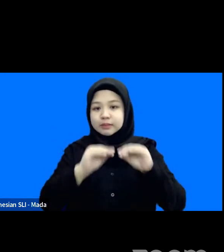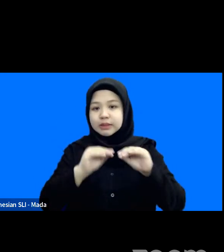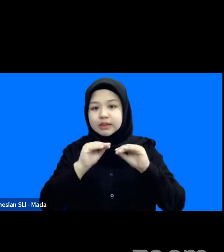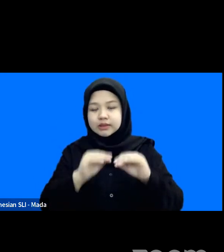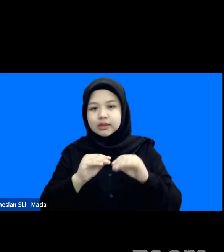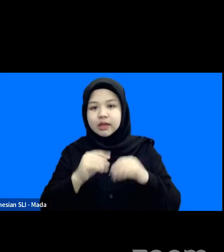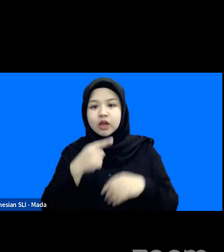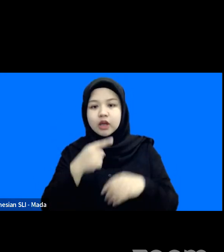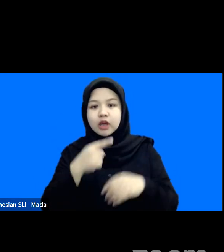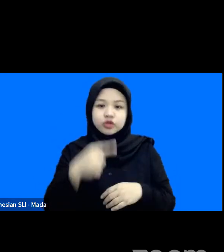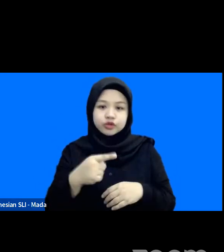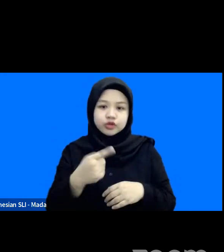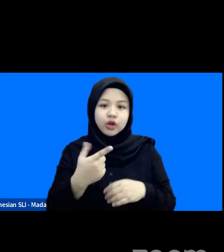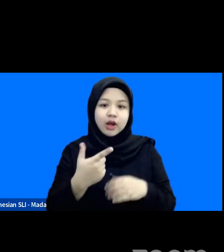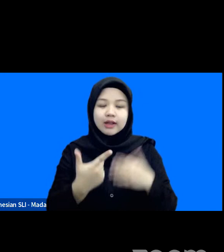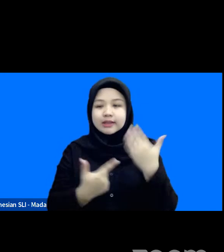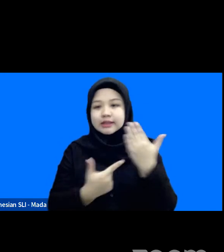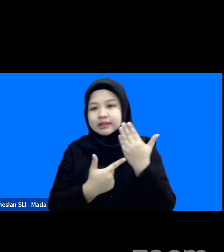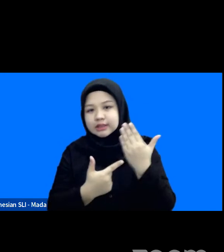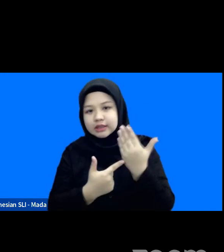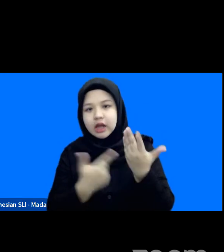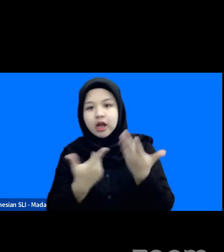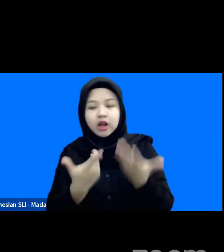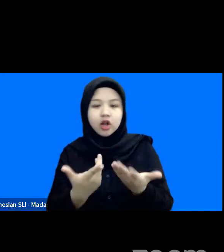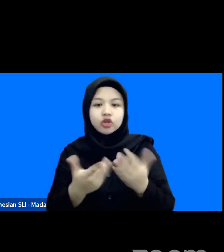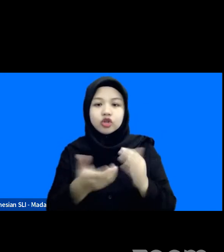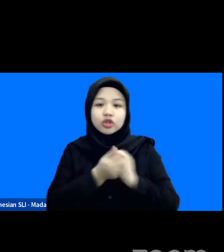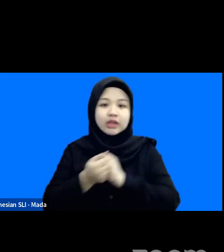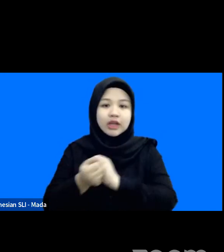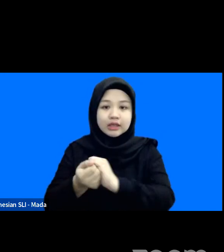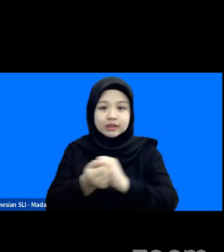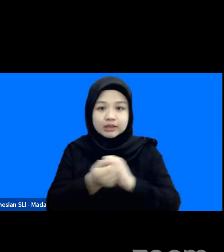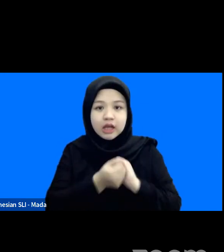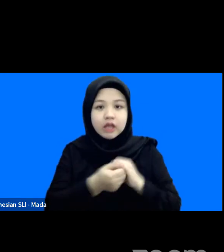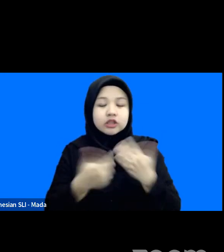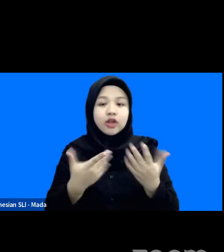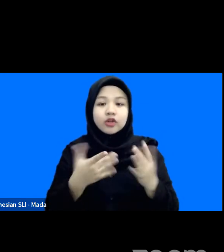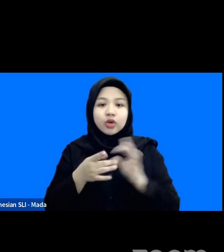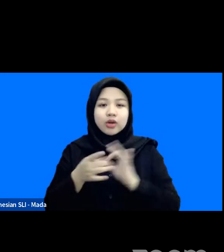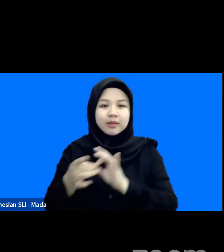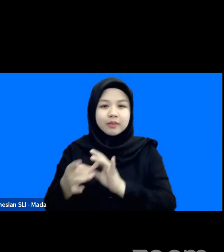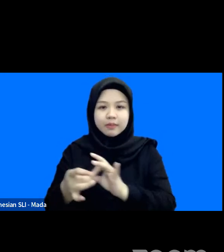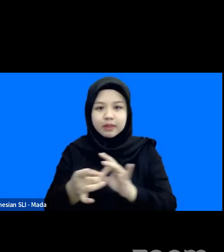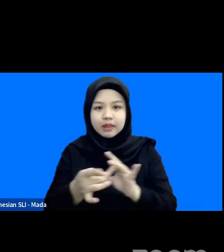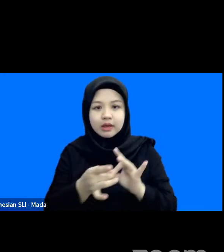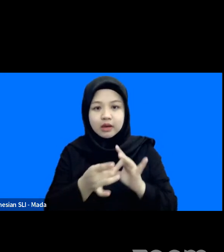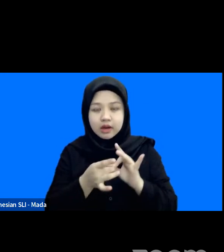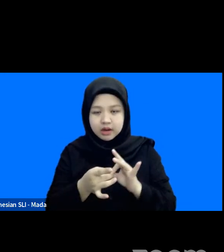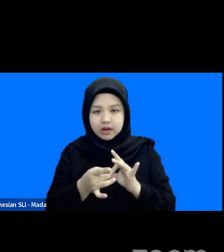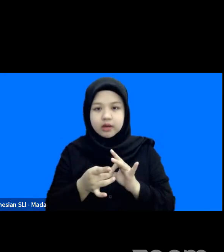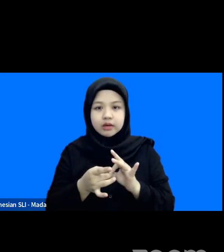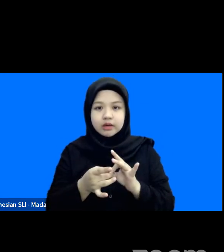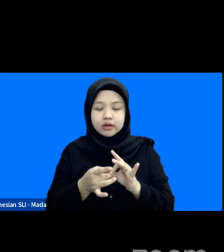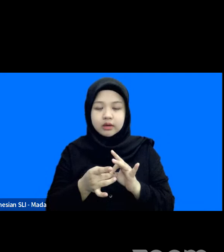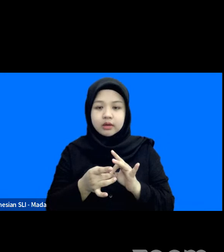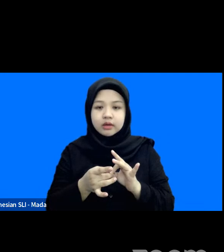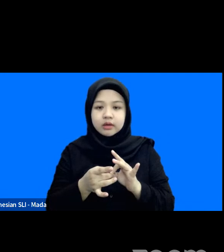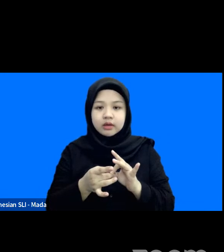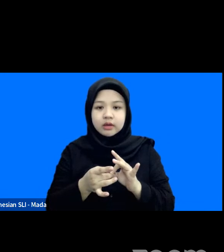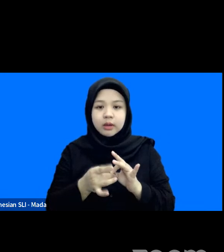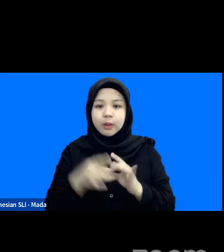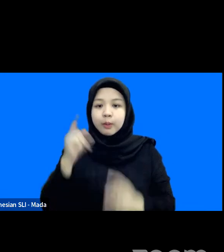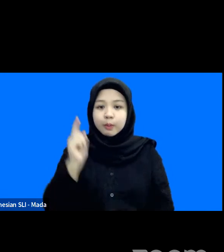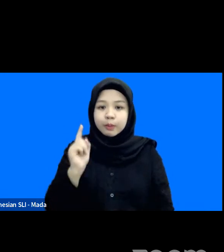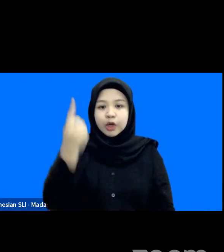and partnership, and the future of work post-COVID-19, it is now more critical than ever to put these priorities at the heart of the